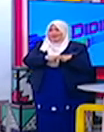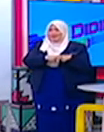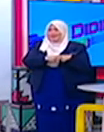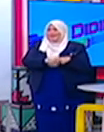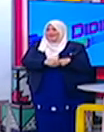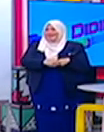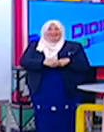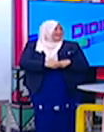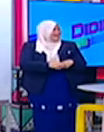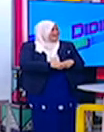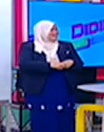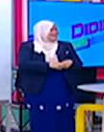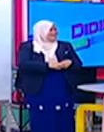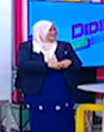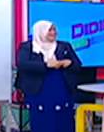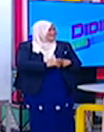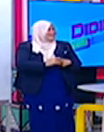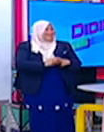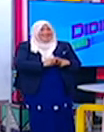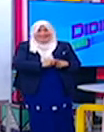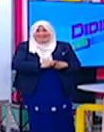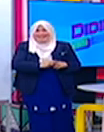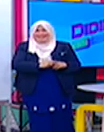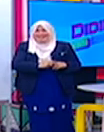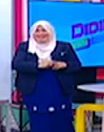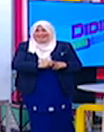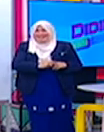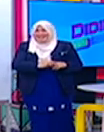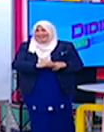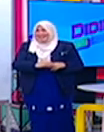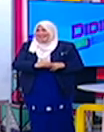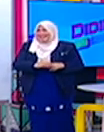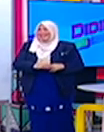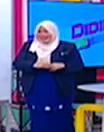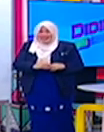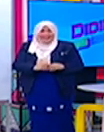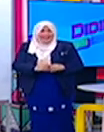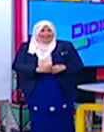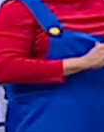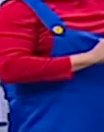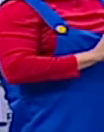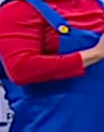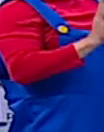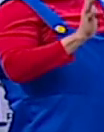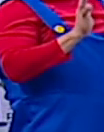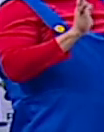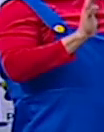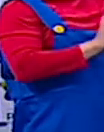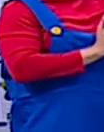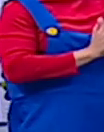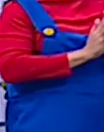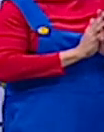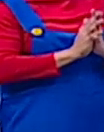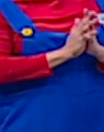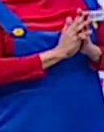short. So these are... Yes. Oh. Okay. So if you want to find out more on what we're going